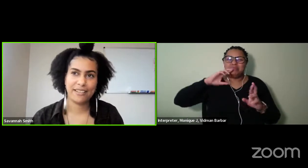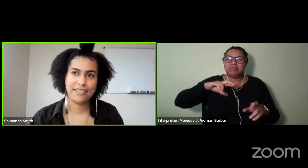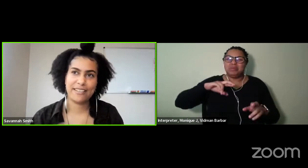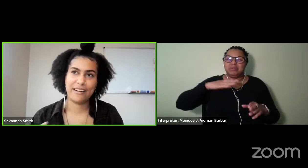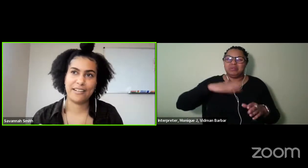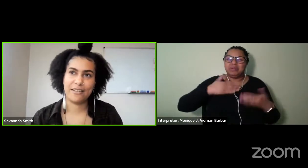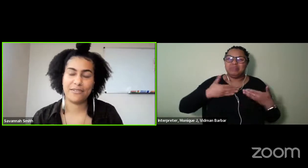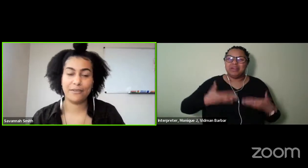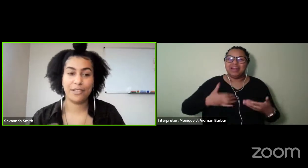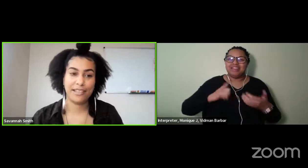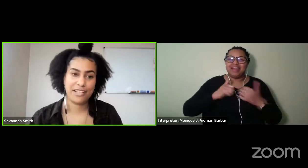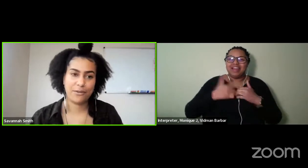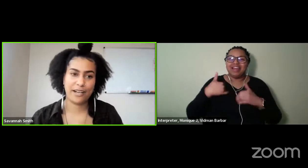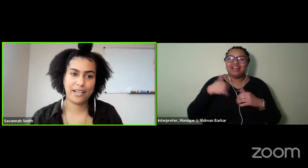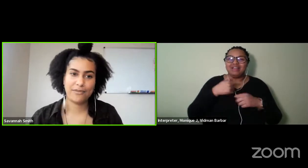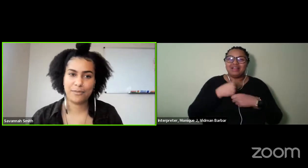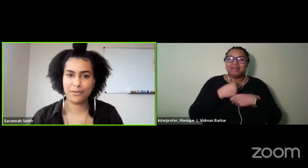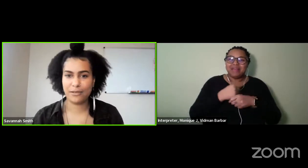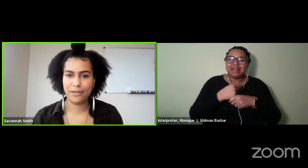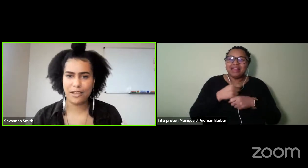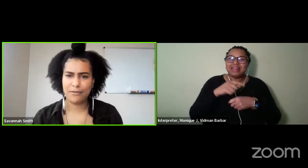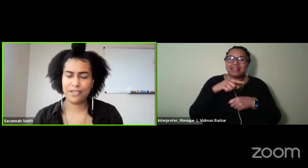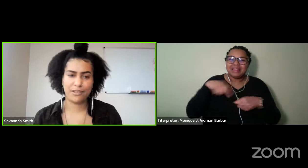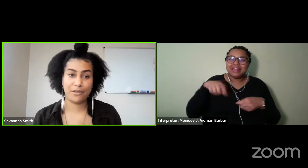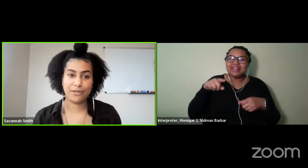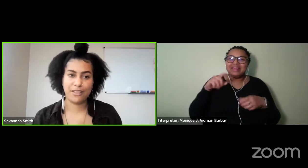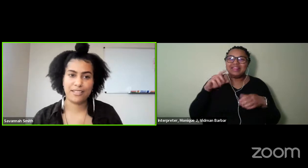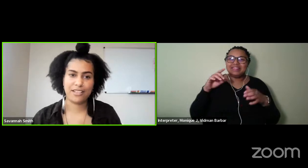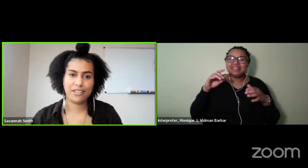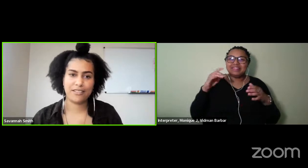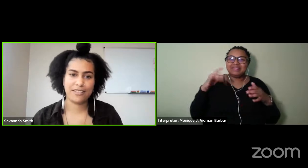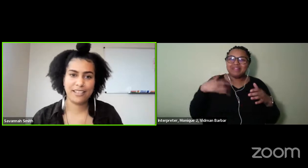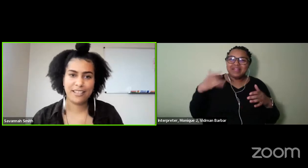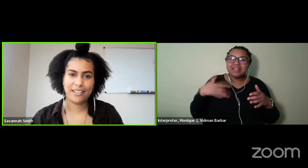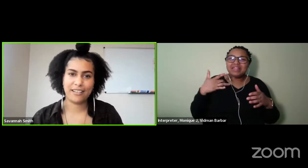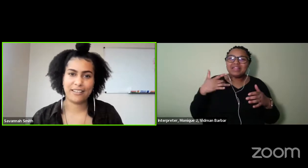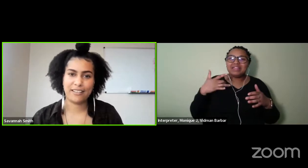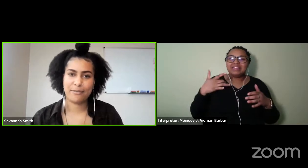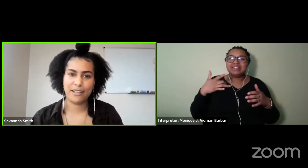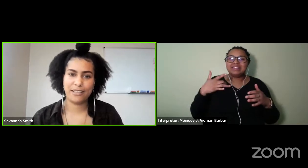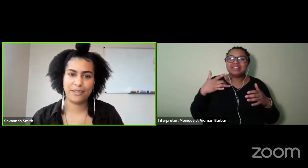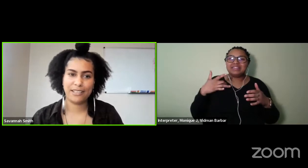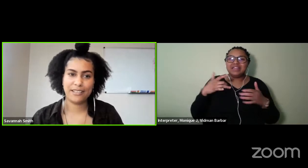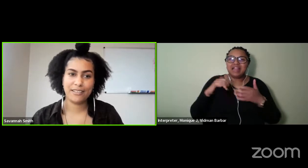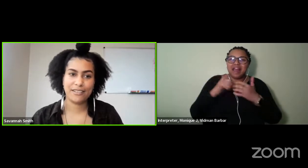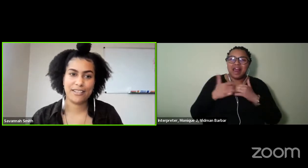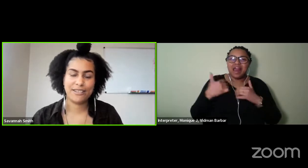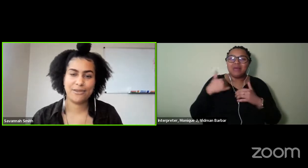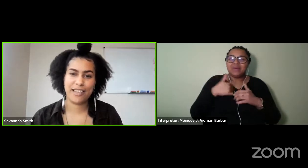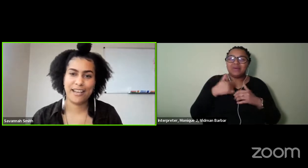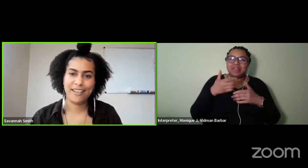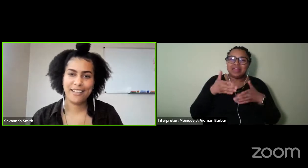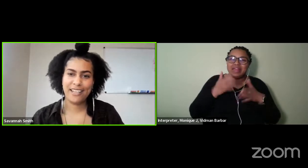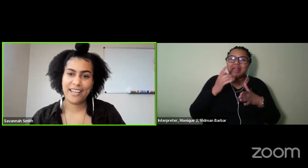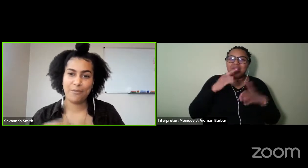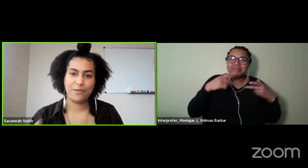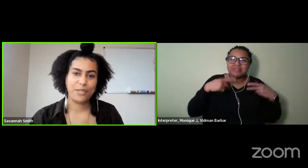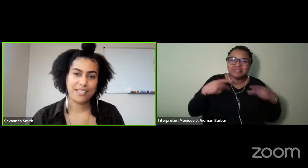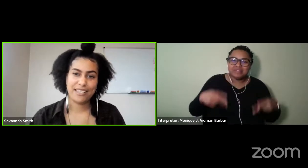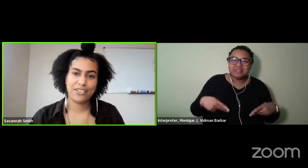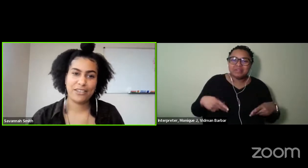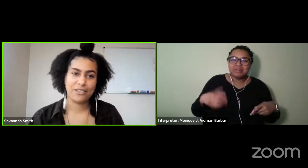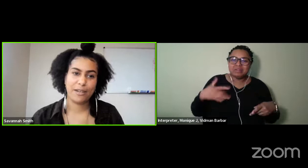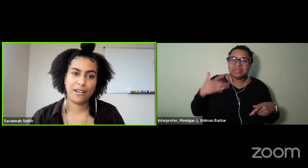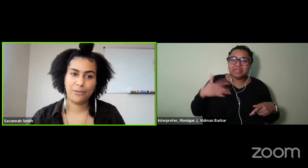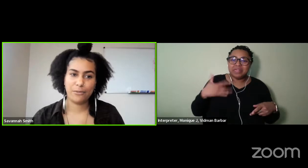these narratives and feelings arise from different physical sensations. And I think smiling really does induce that. And when